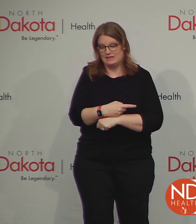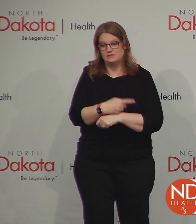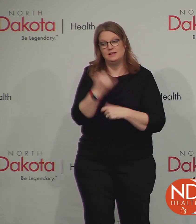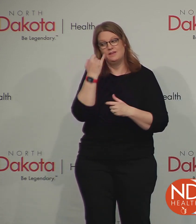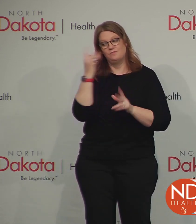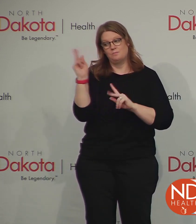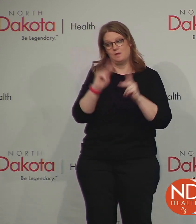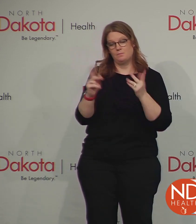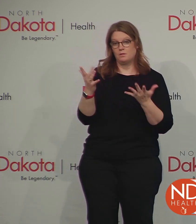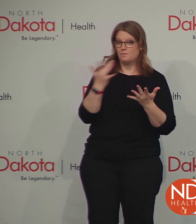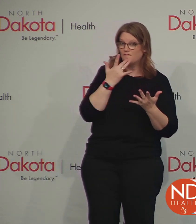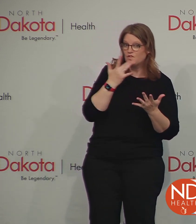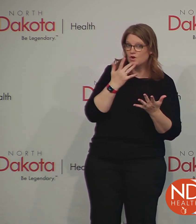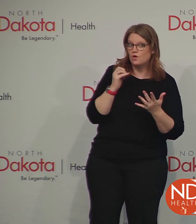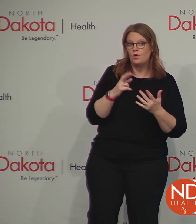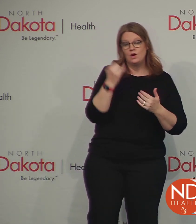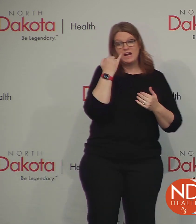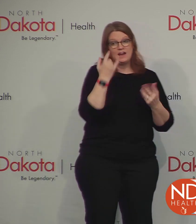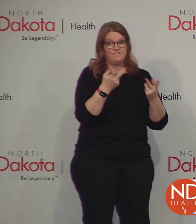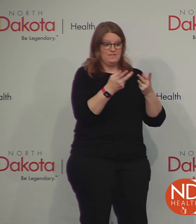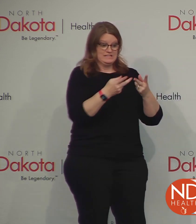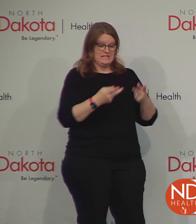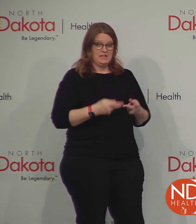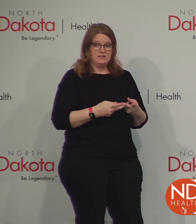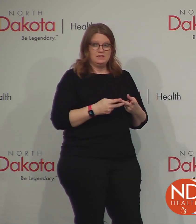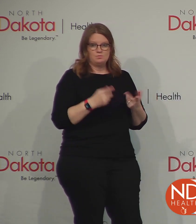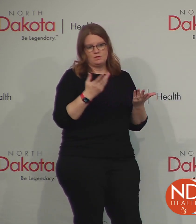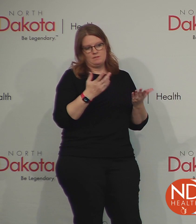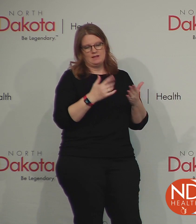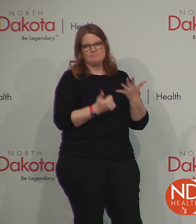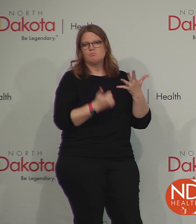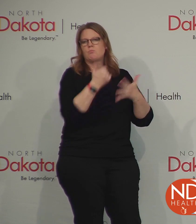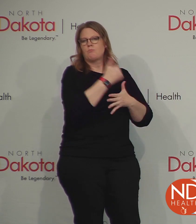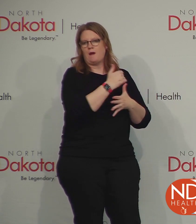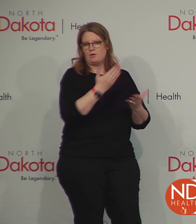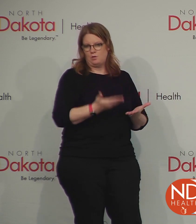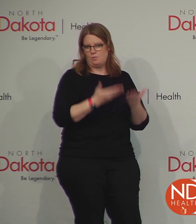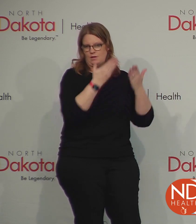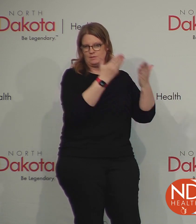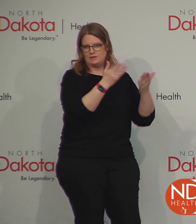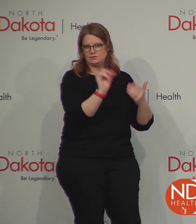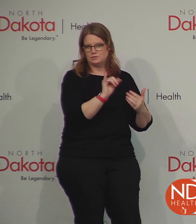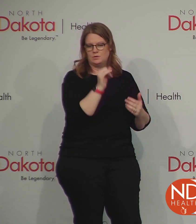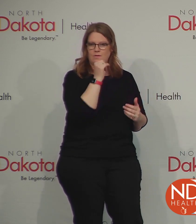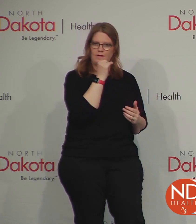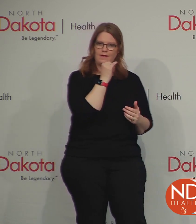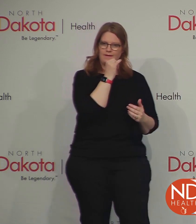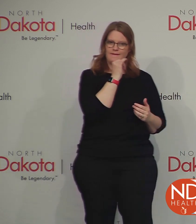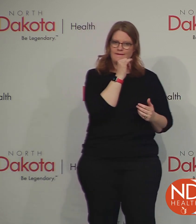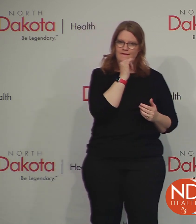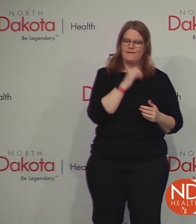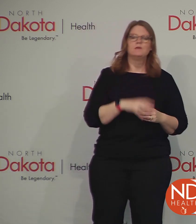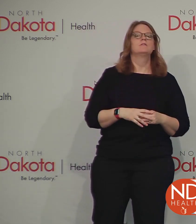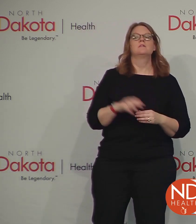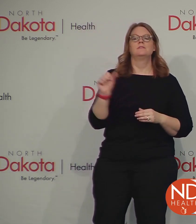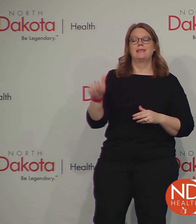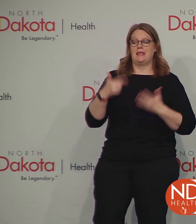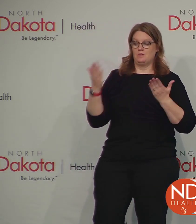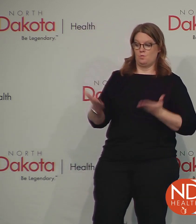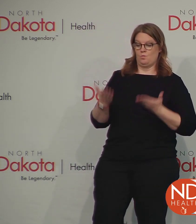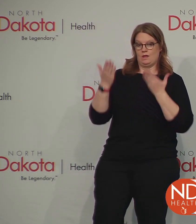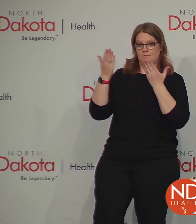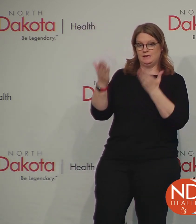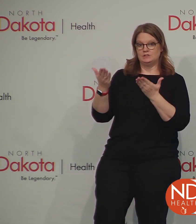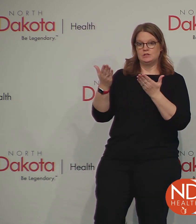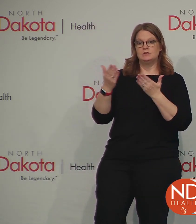do that or if facilities want to make priority recommendations based on that information. The other recommendation was